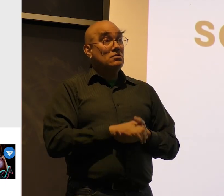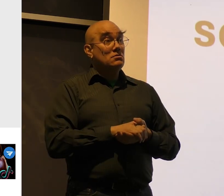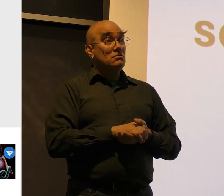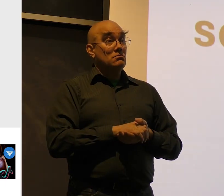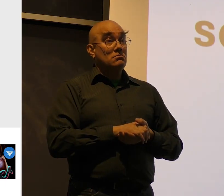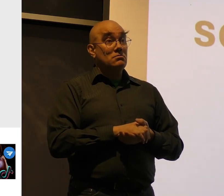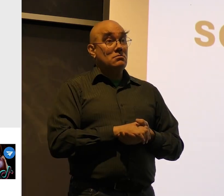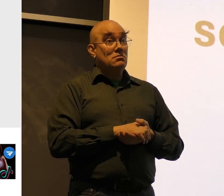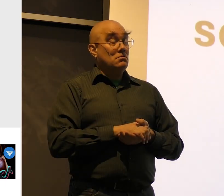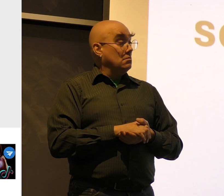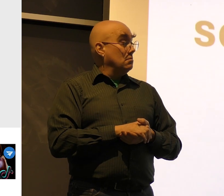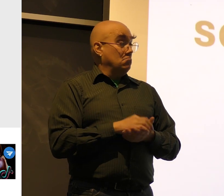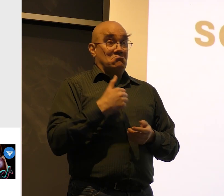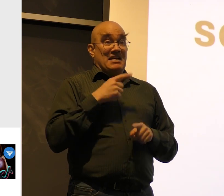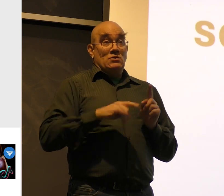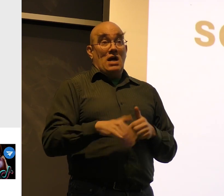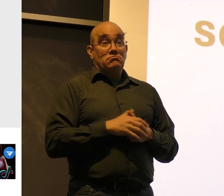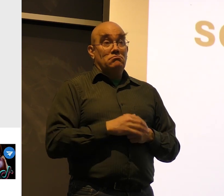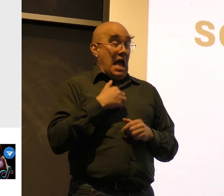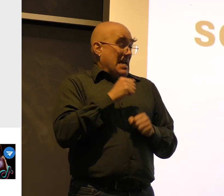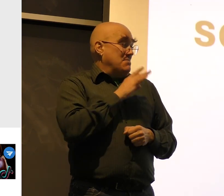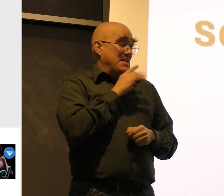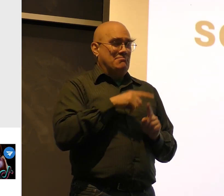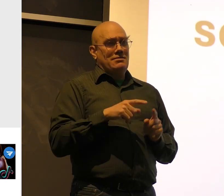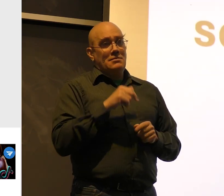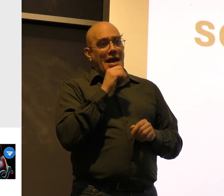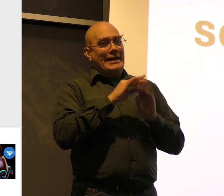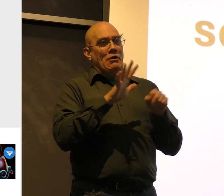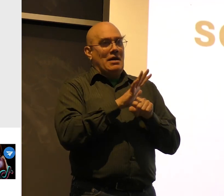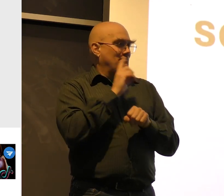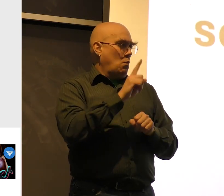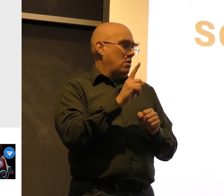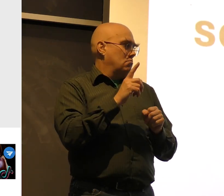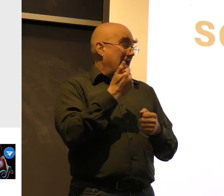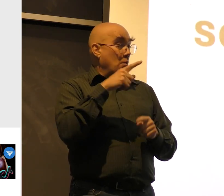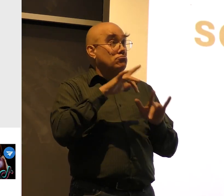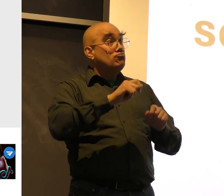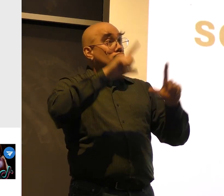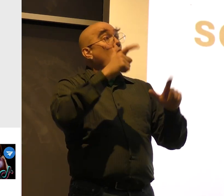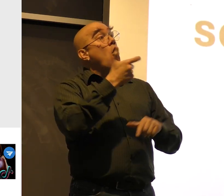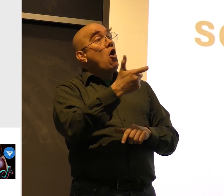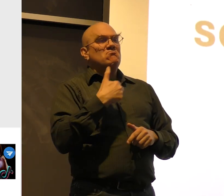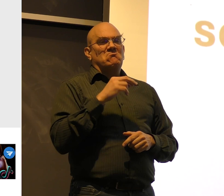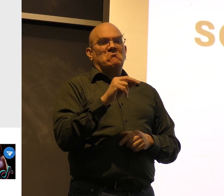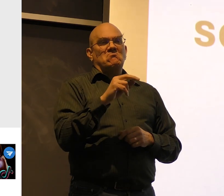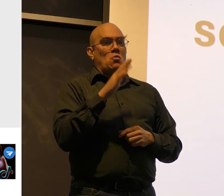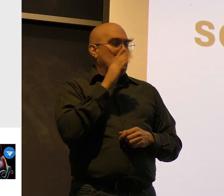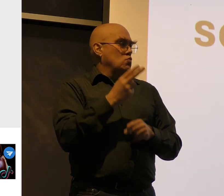audience, and they do have privilege because they have access to that. I can't do that. I can't use my voice to speak. Well, not clear enough that anyone be able to watch,